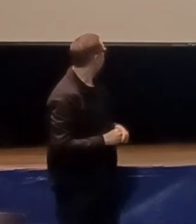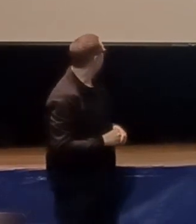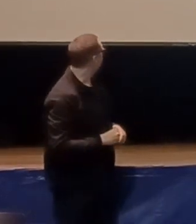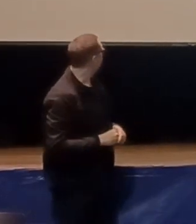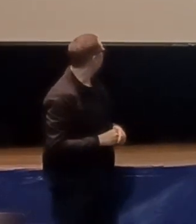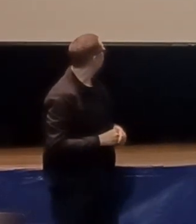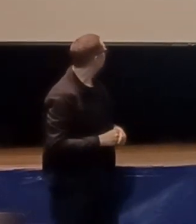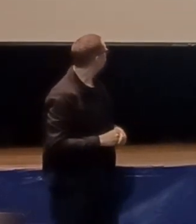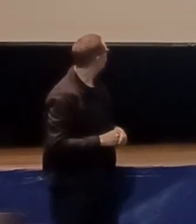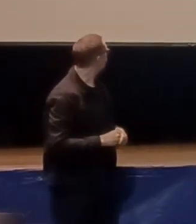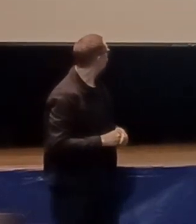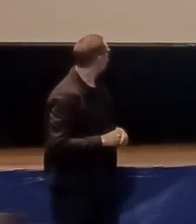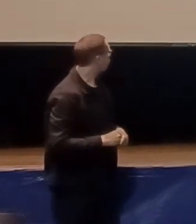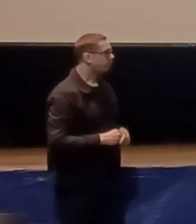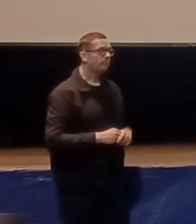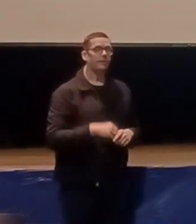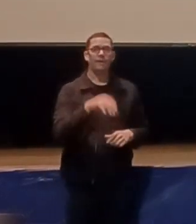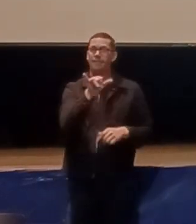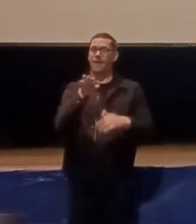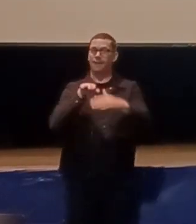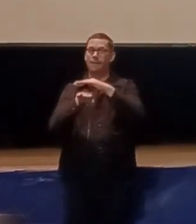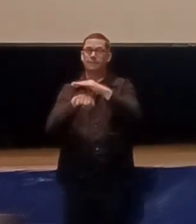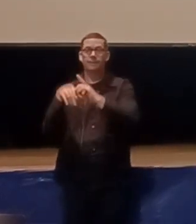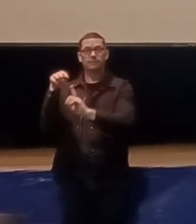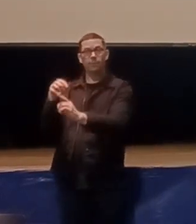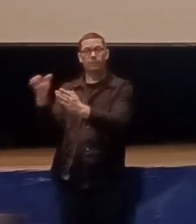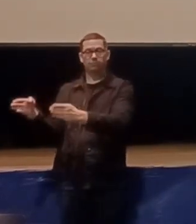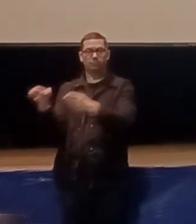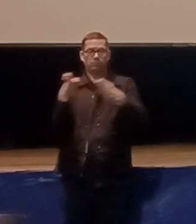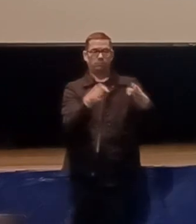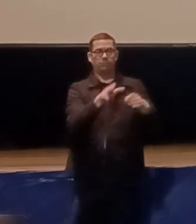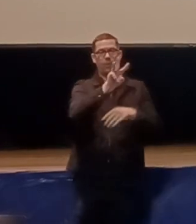access point to be along Washington Street,